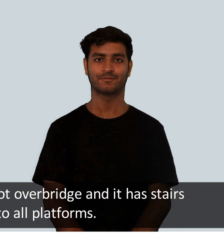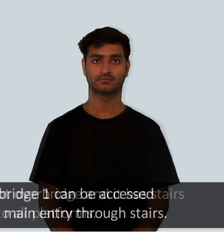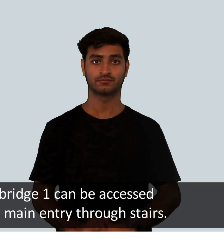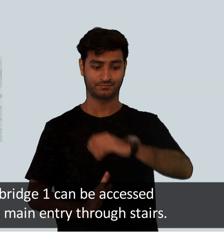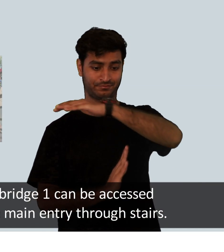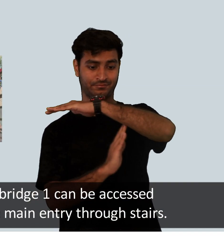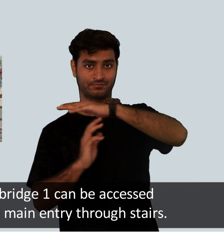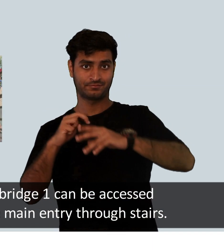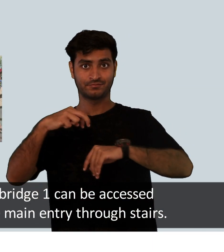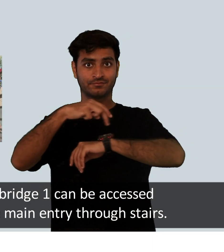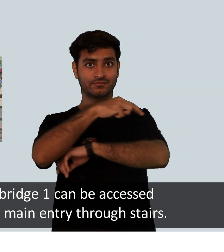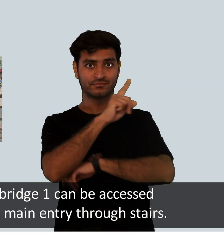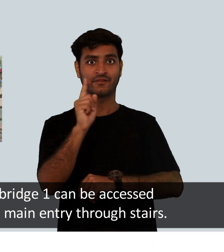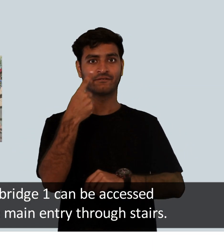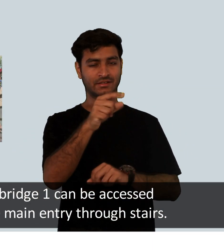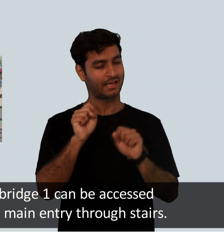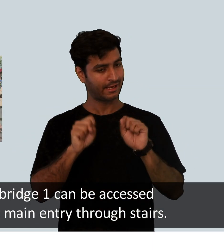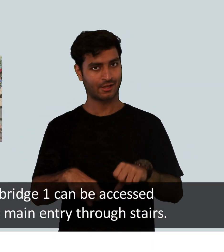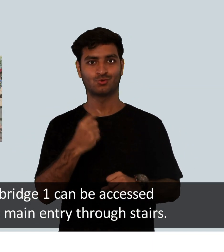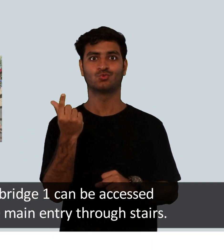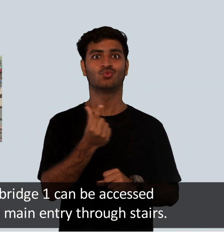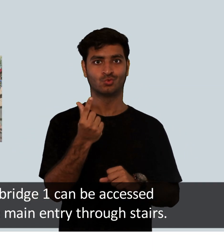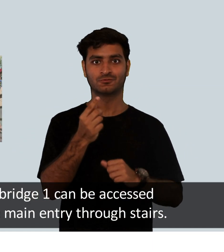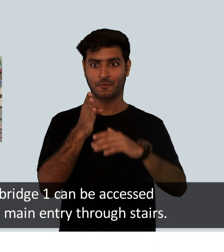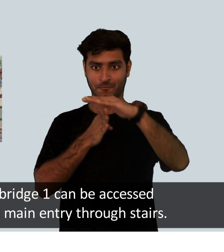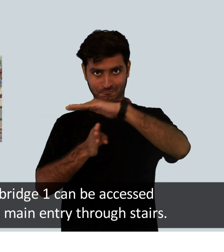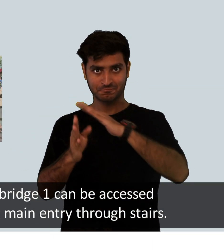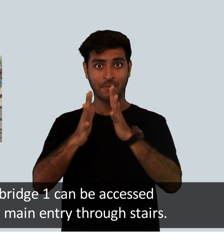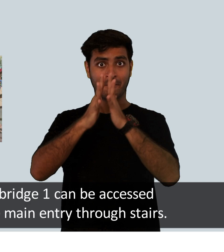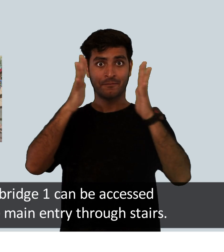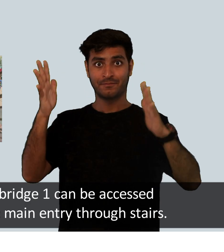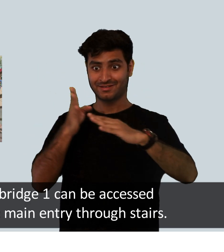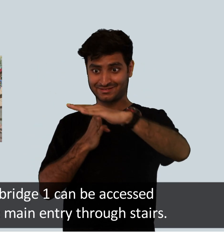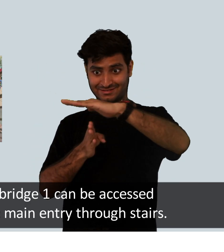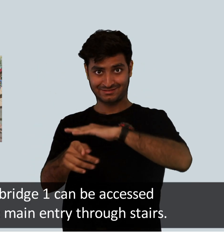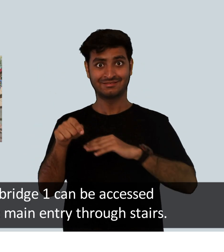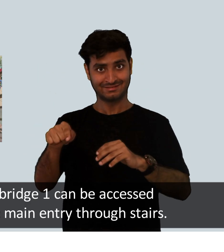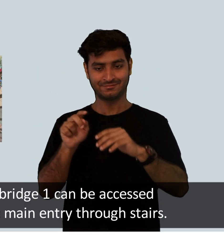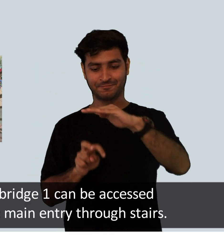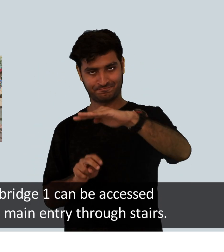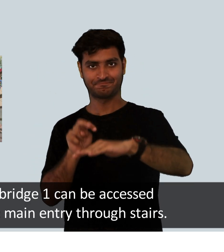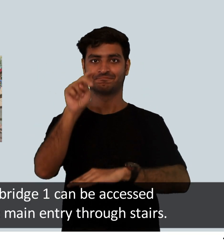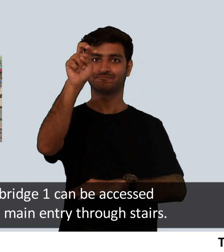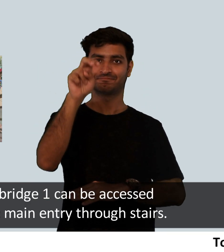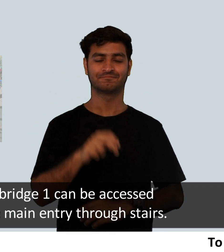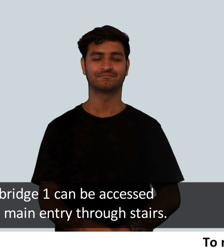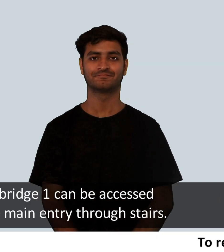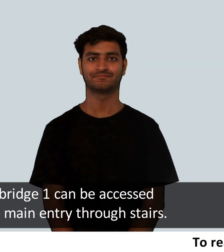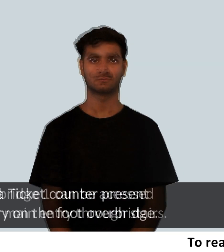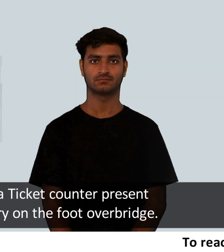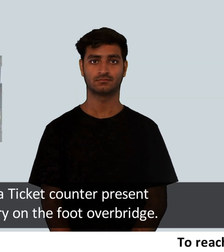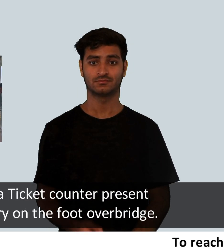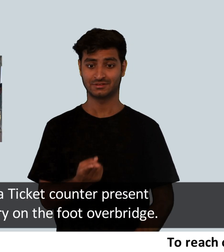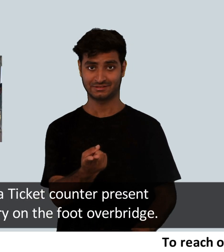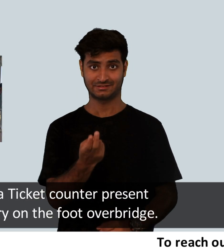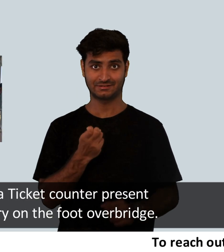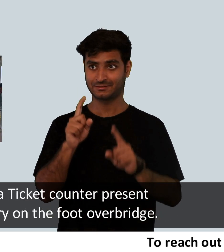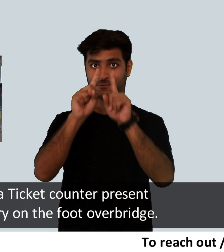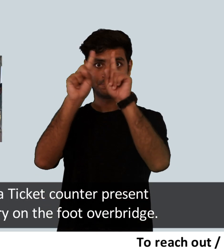Foot-over Bridge 1 can be accessed through the main entry through stairs. There is a ticket counter